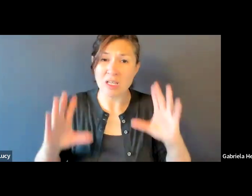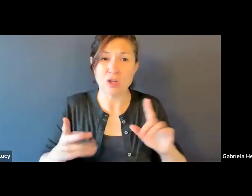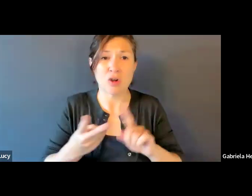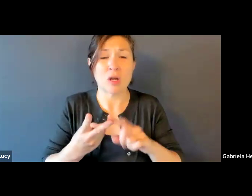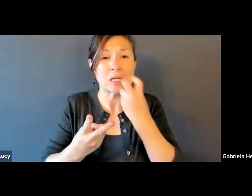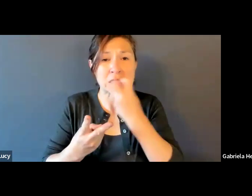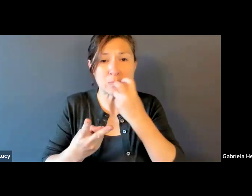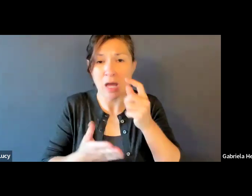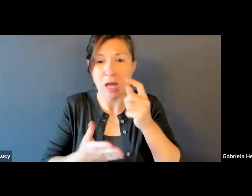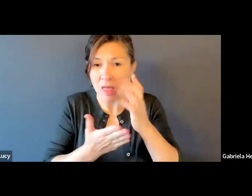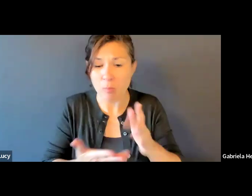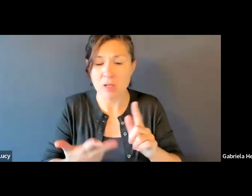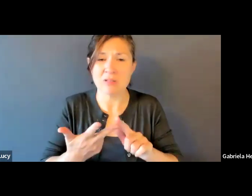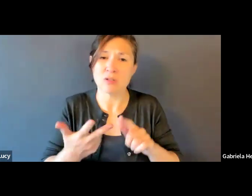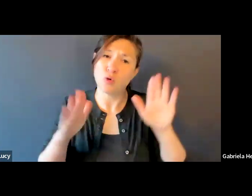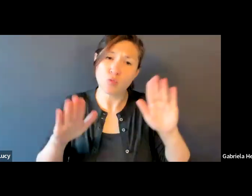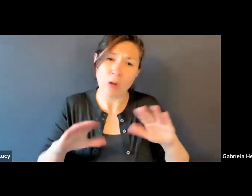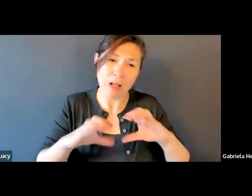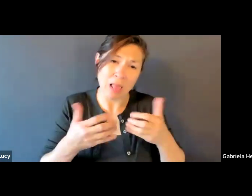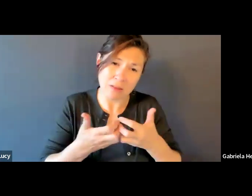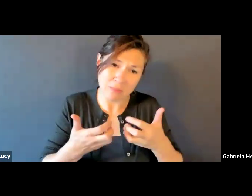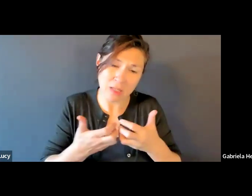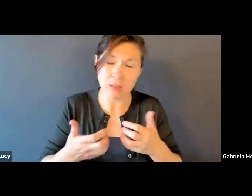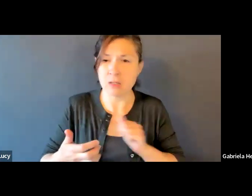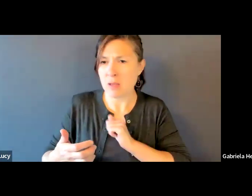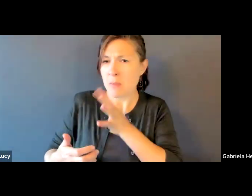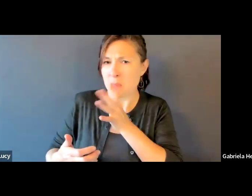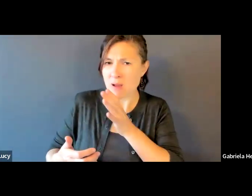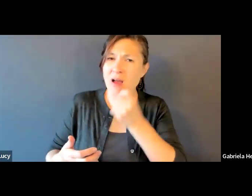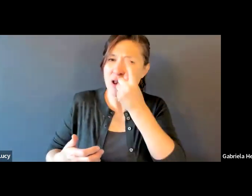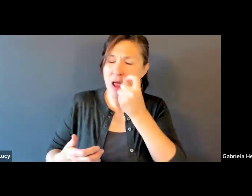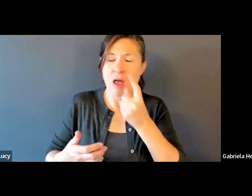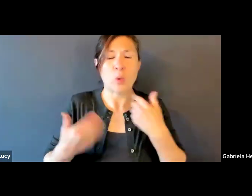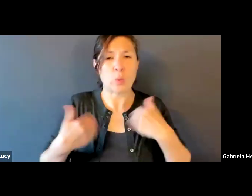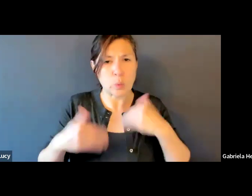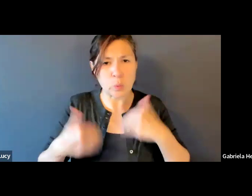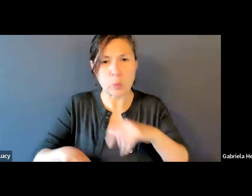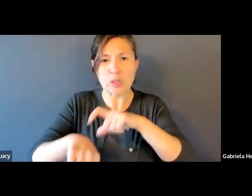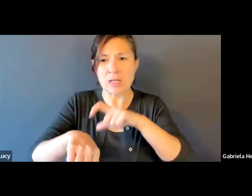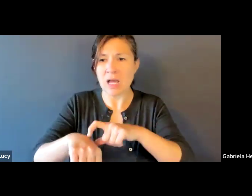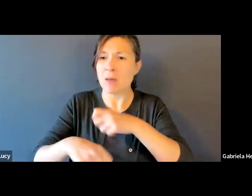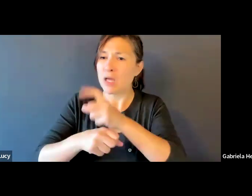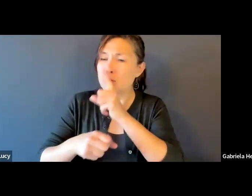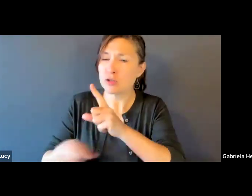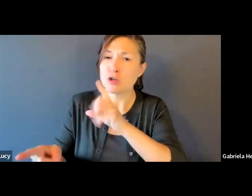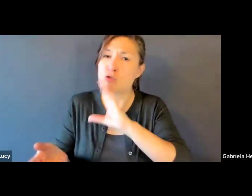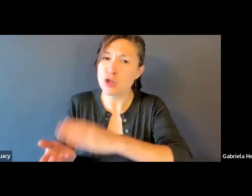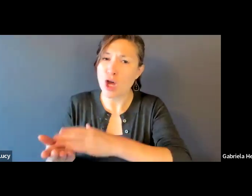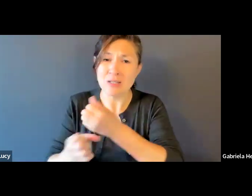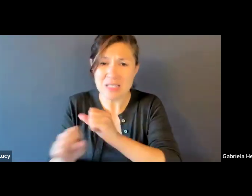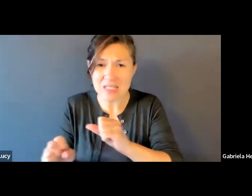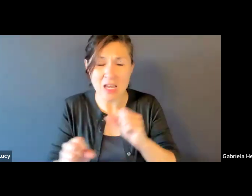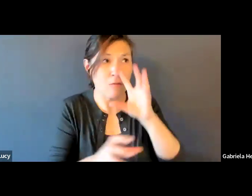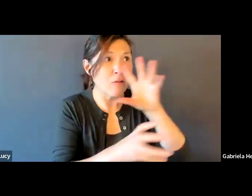and classmates that interact with her. As a mother, I understand the amount of time that requires to keep her safe and engaged. She's a very,